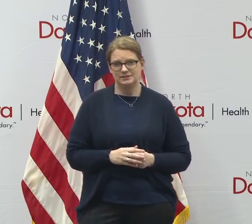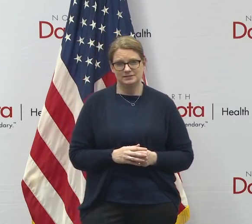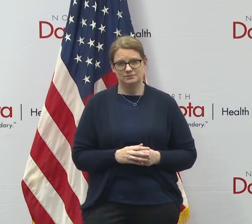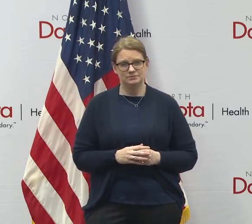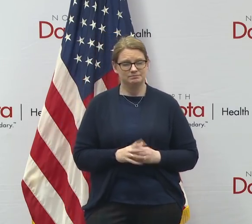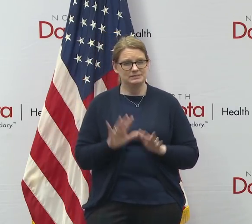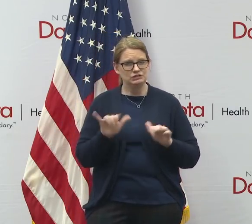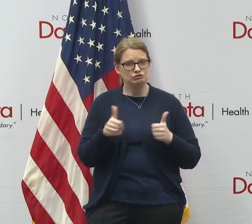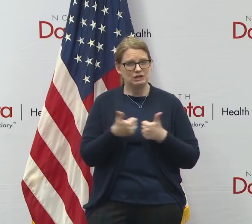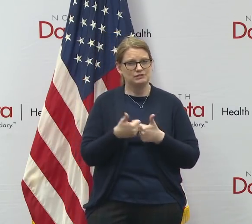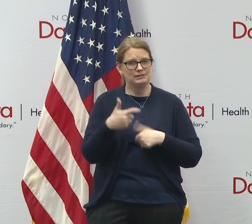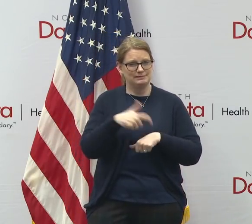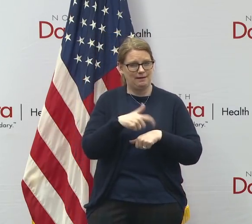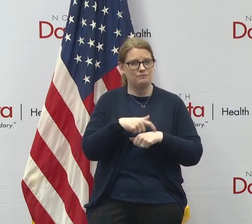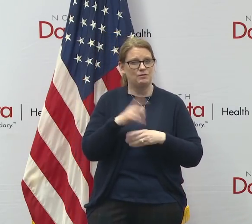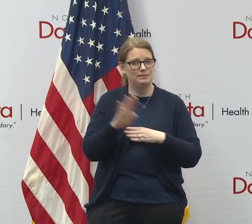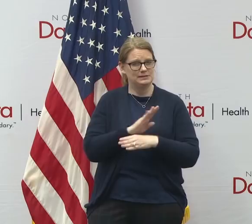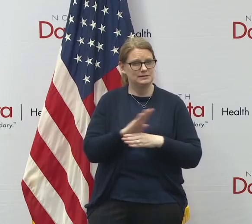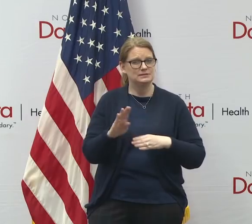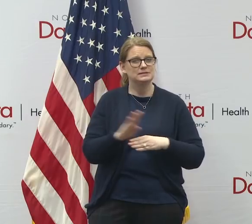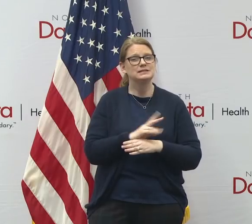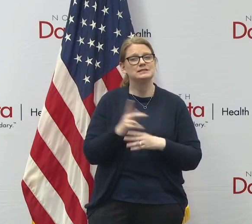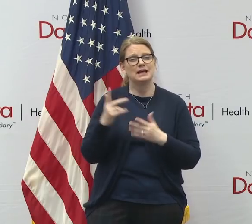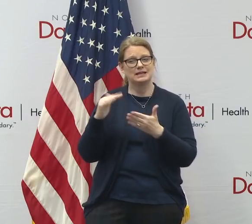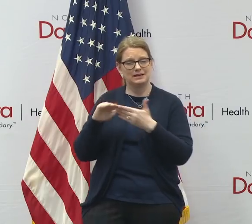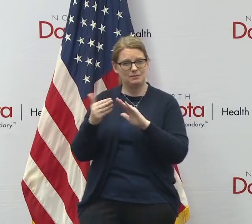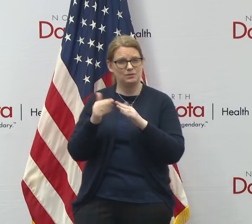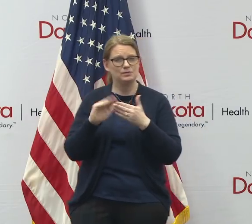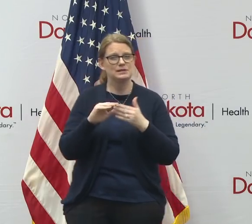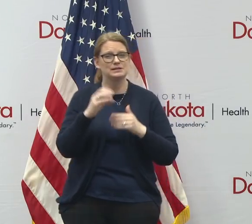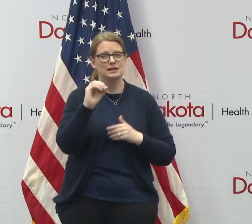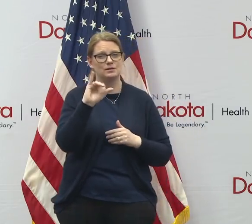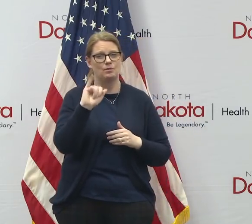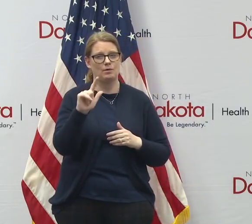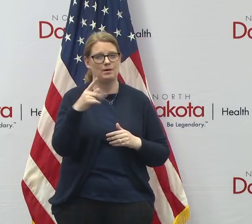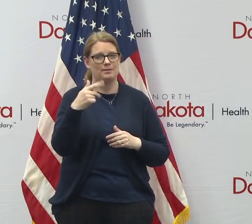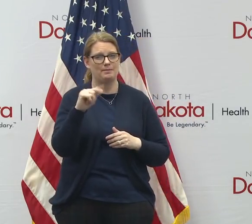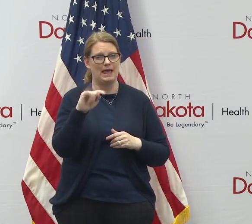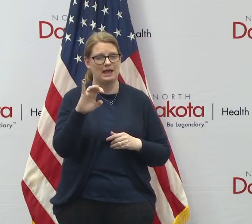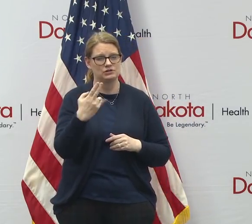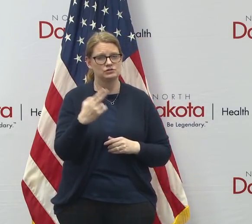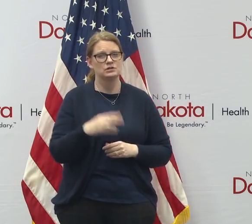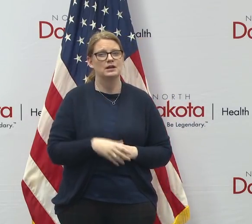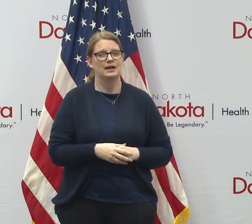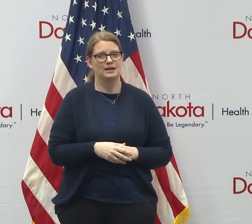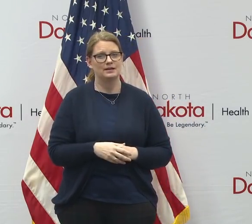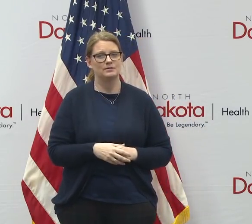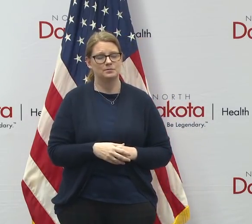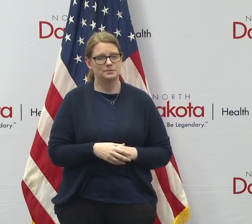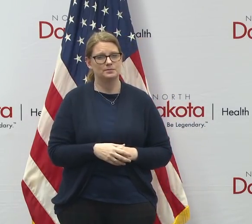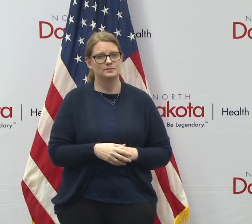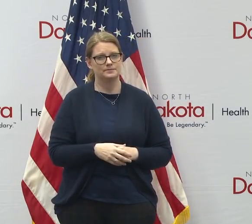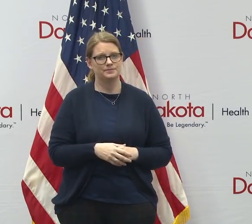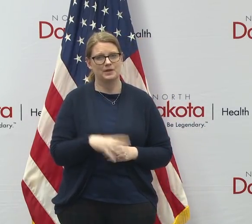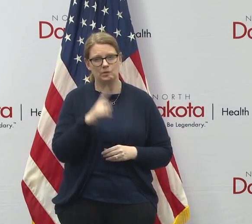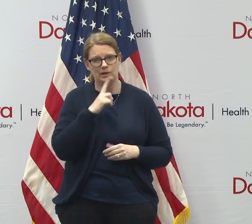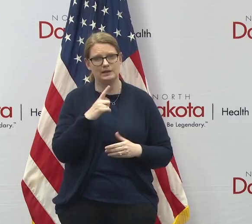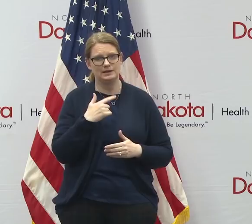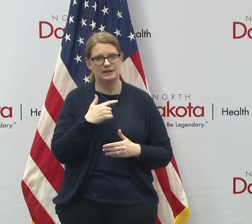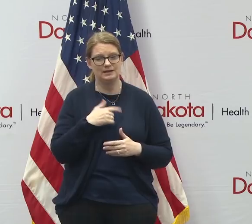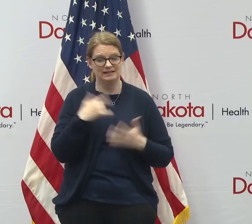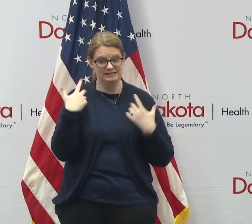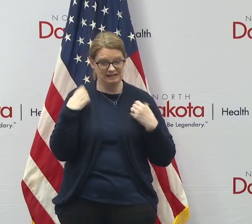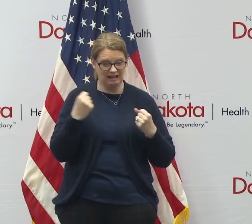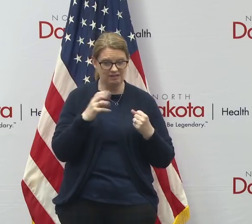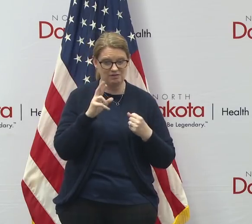challenging times for industry and for the communities in the oil patch. And one of the things we've got to do is, get through this health crisis so we can